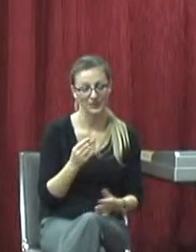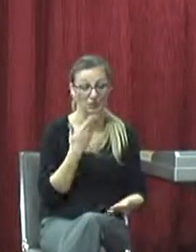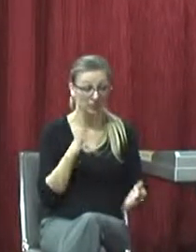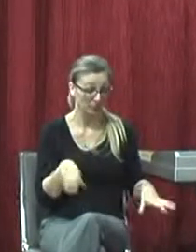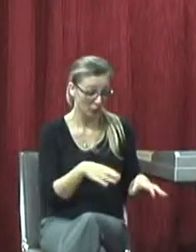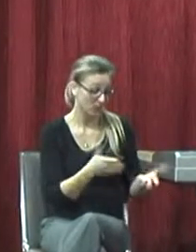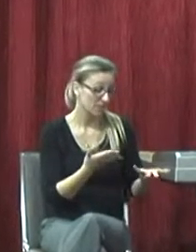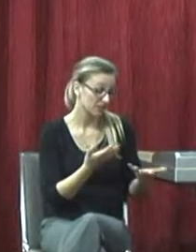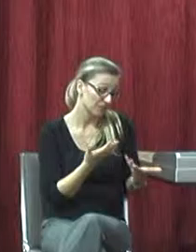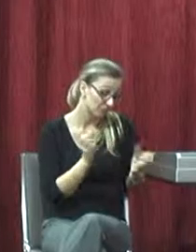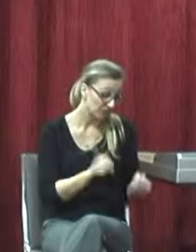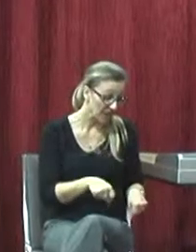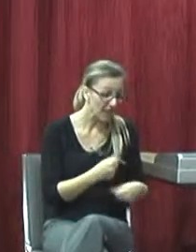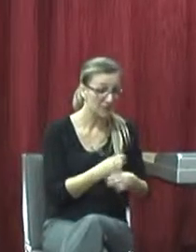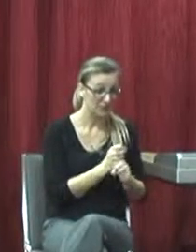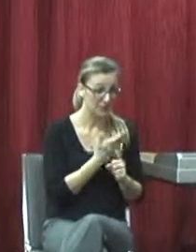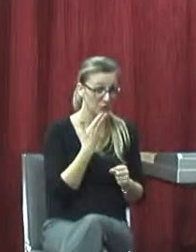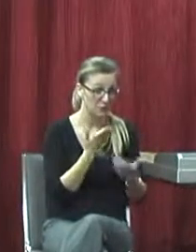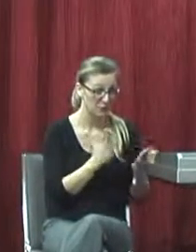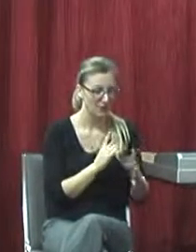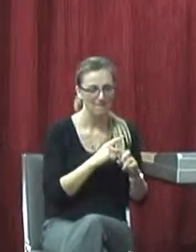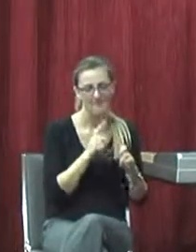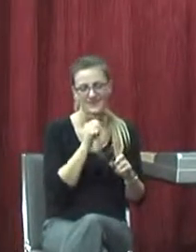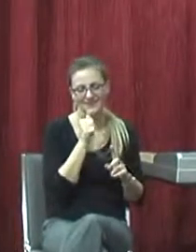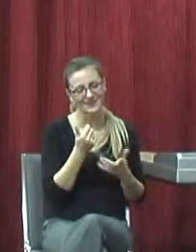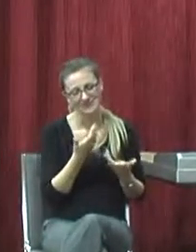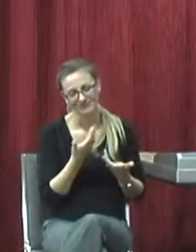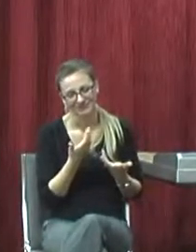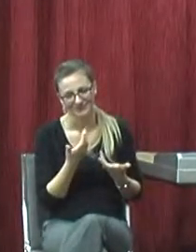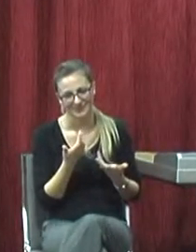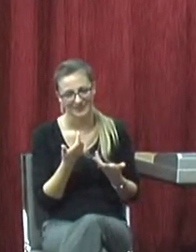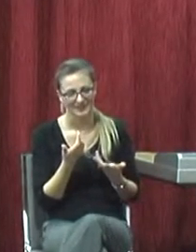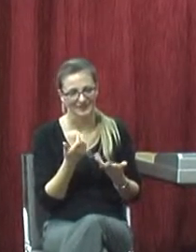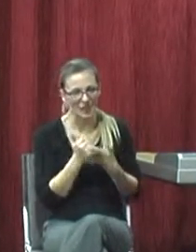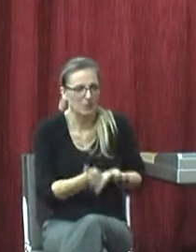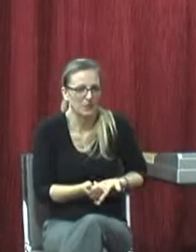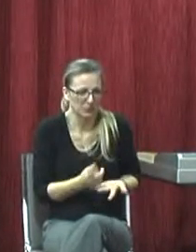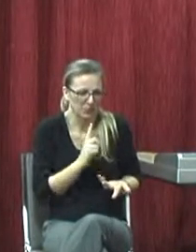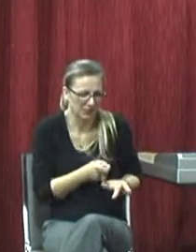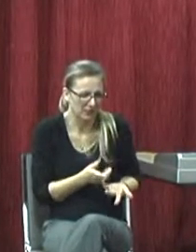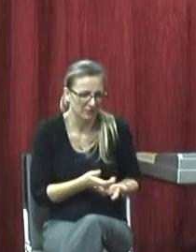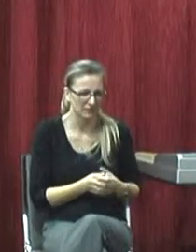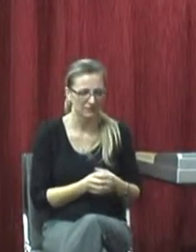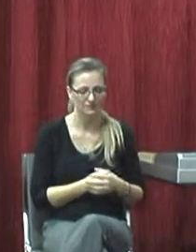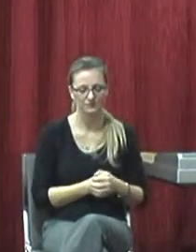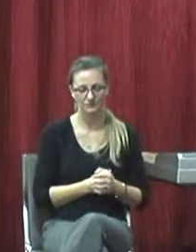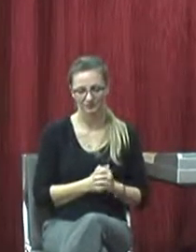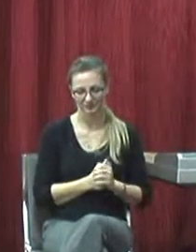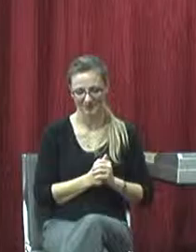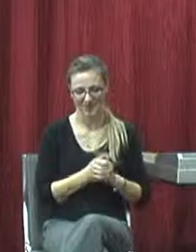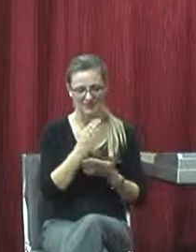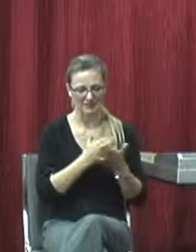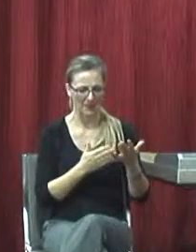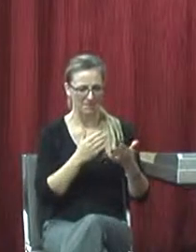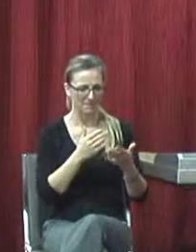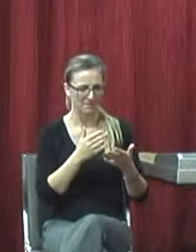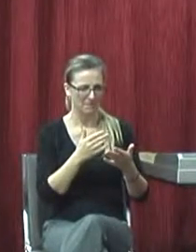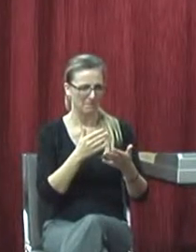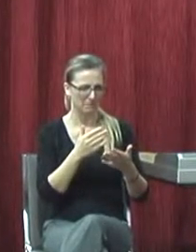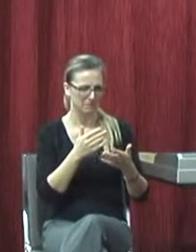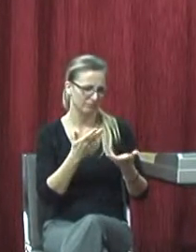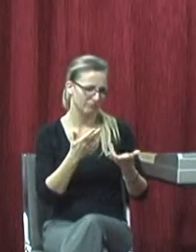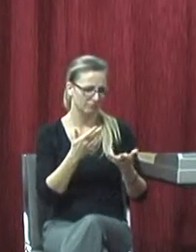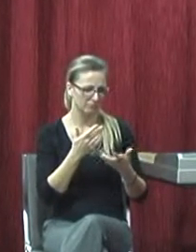servant. So now there are some parts of our education system where you do learn to serve others, but it's not in the